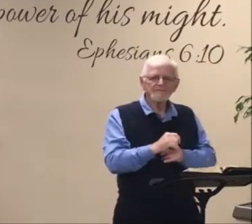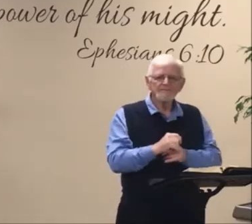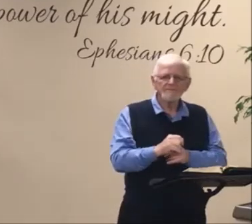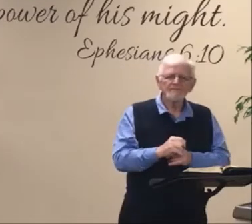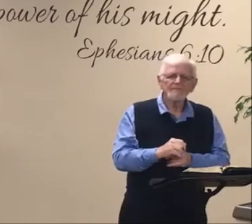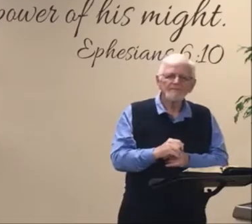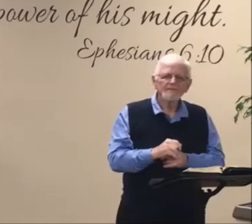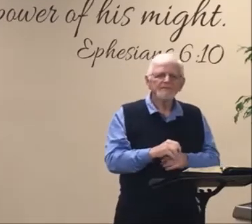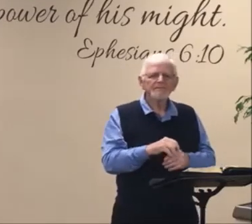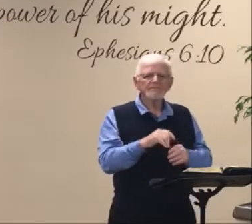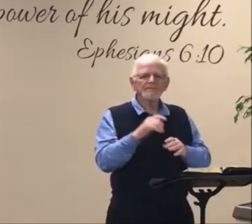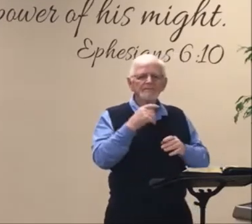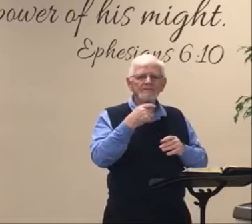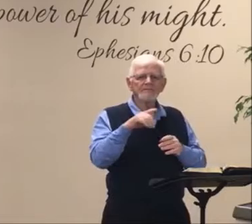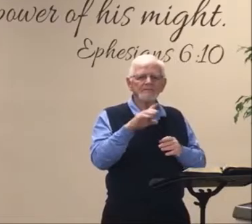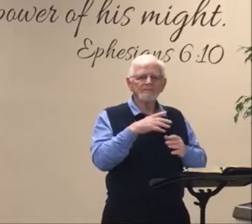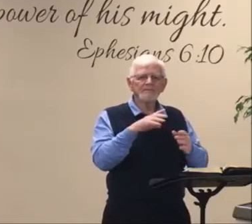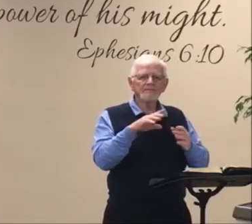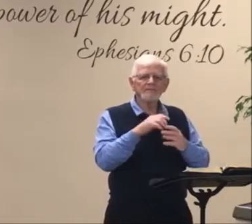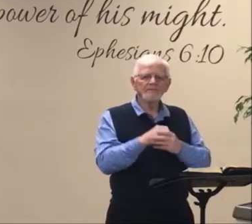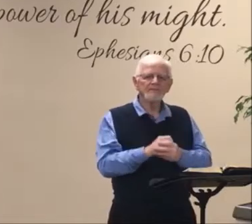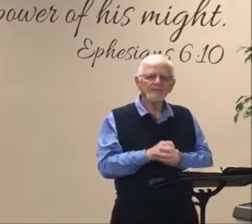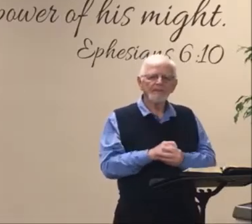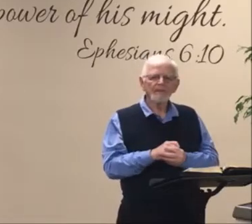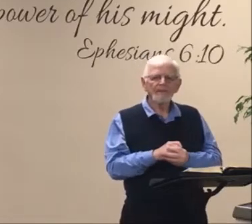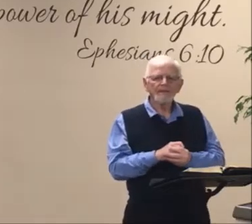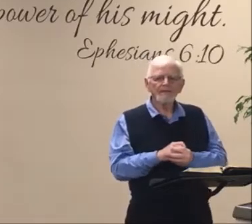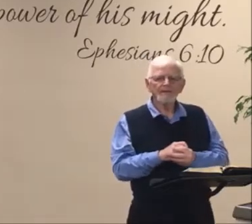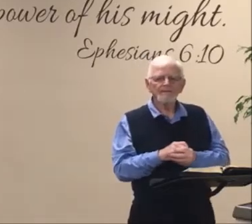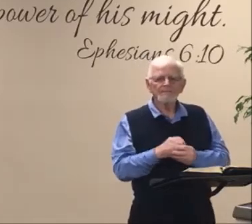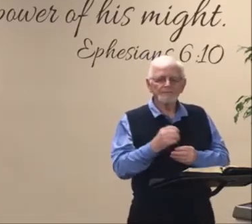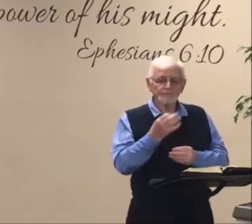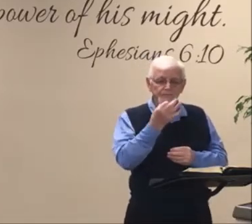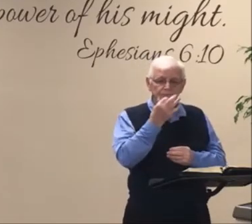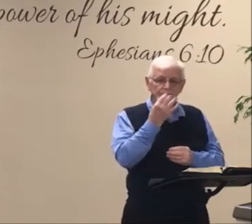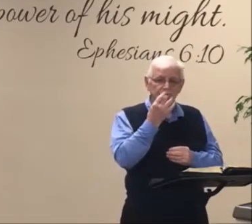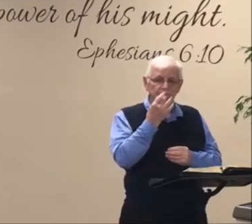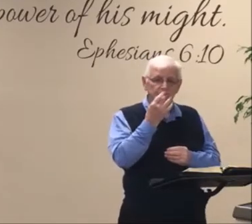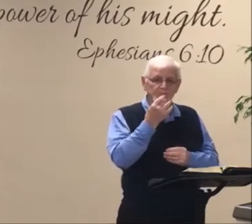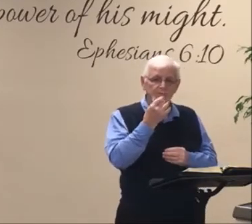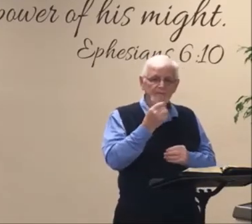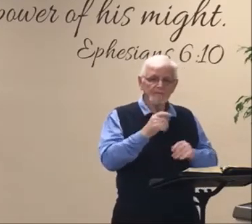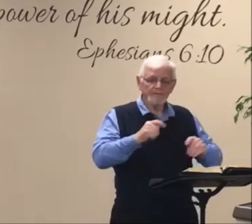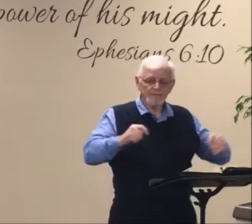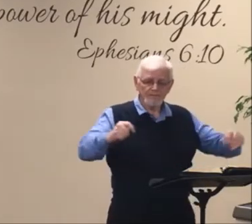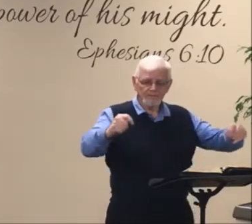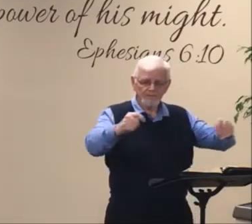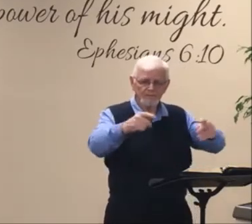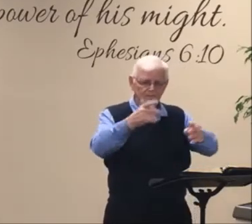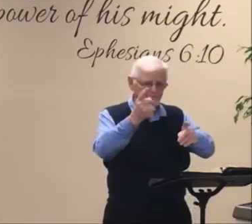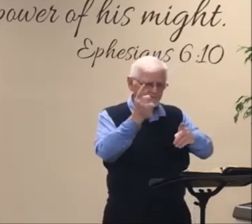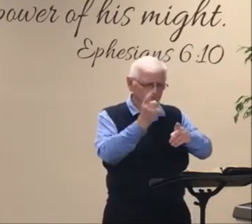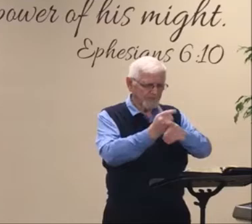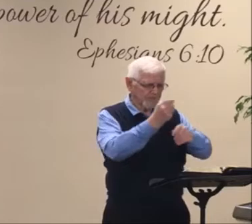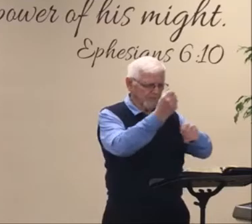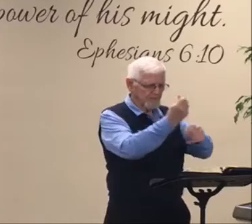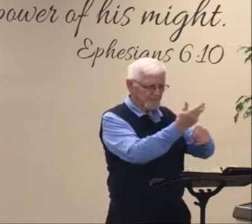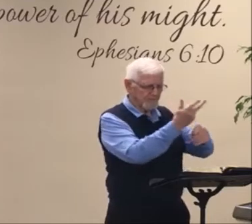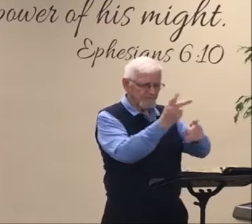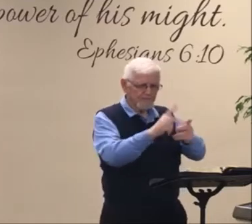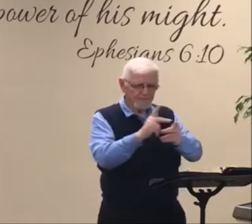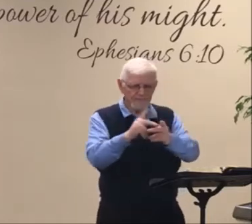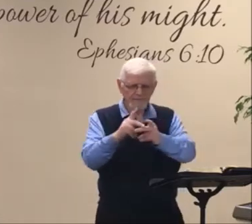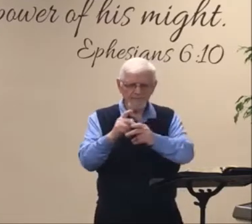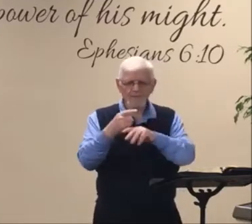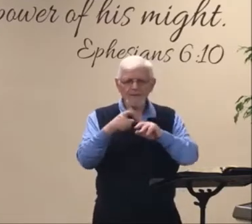the split chancel on one side and the communion table on the other side. And it was just so. And there was no God